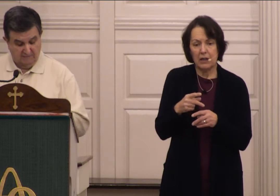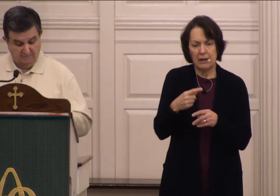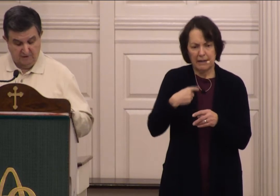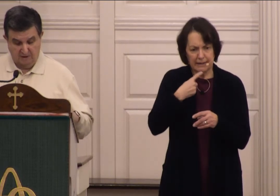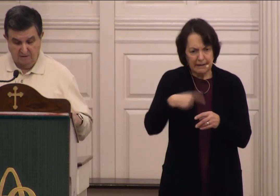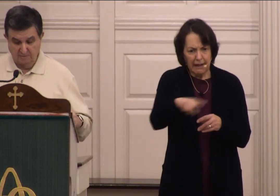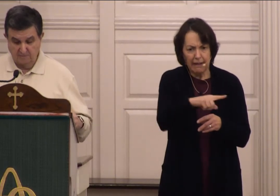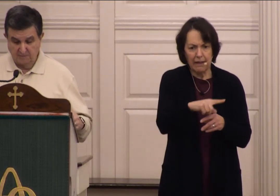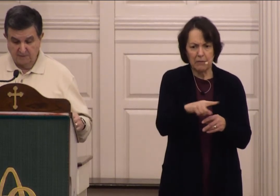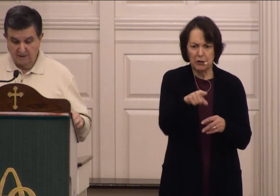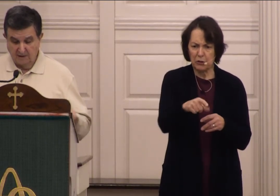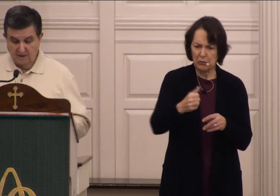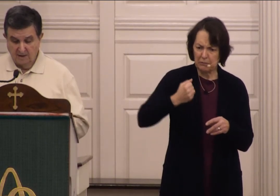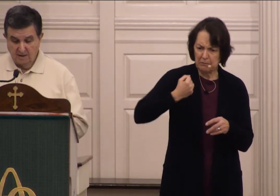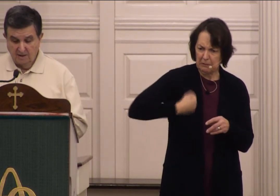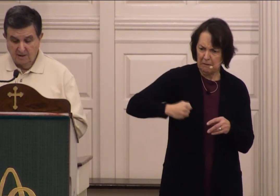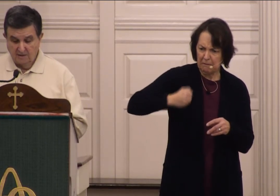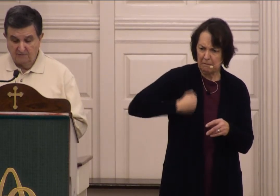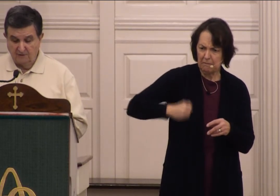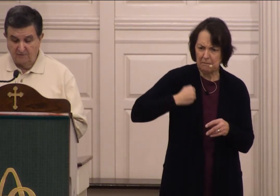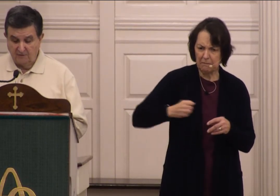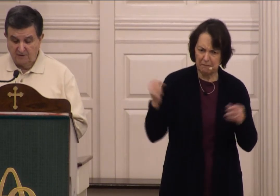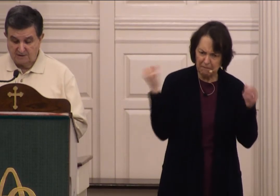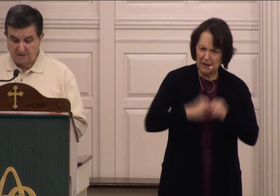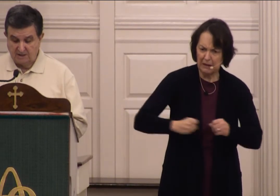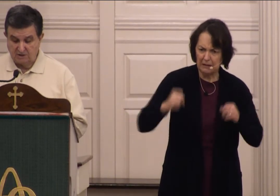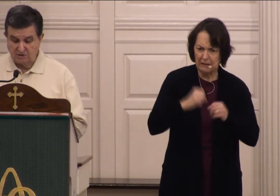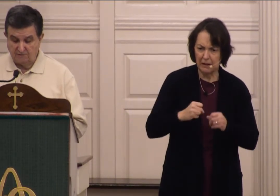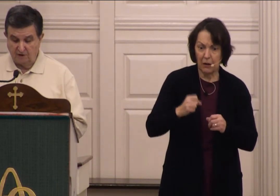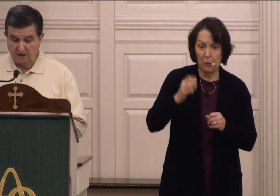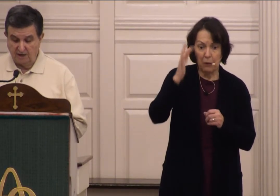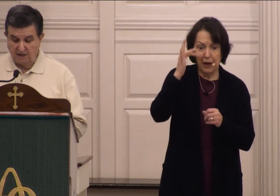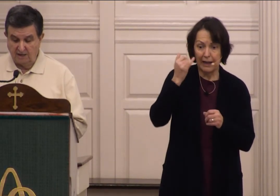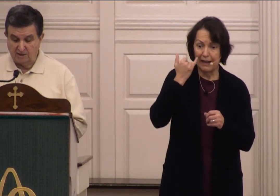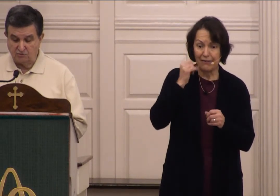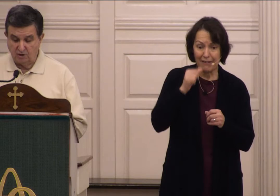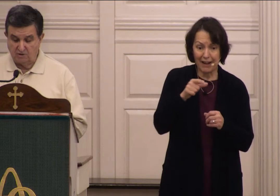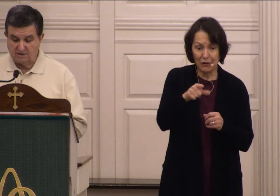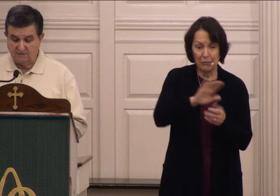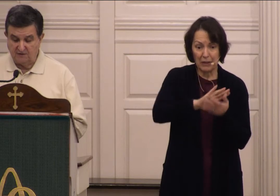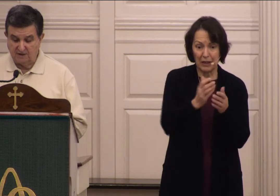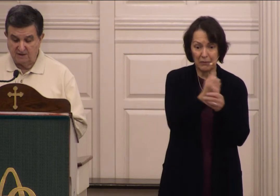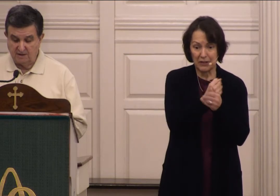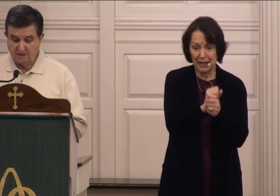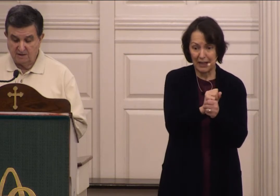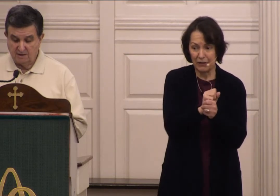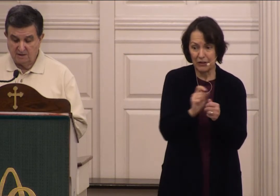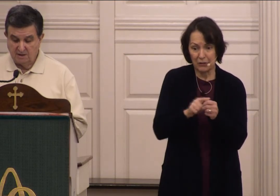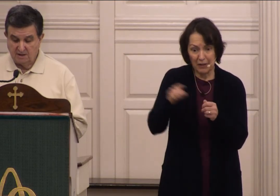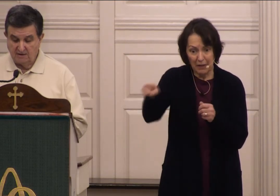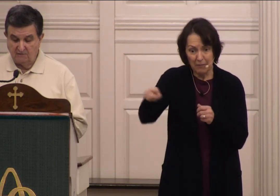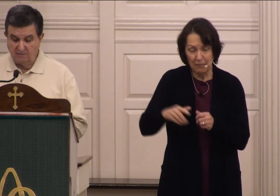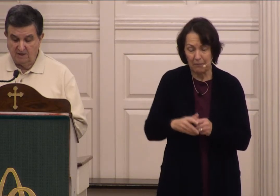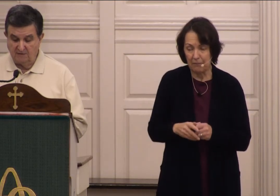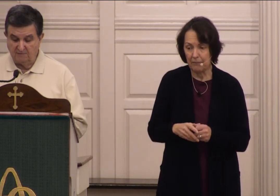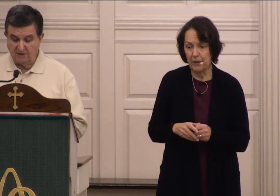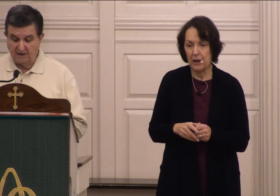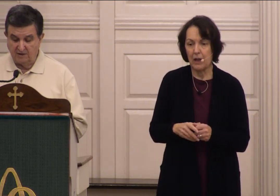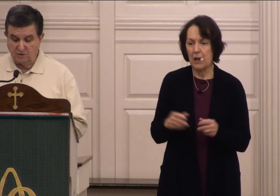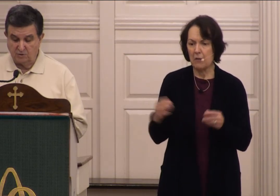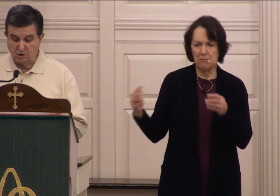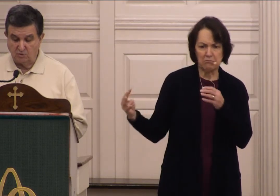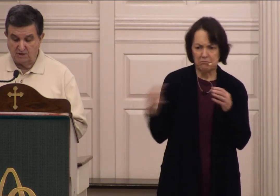manfully. The Philistines fought, and Israel was defeated. Every man fled to